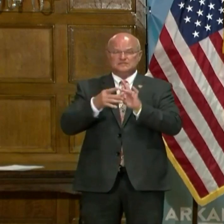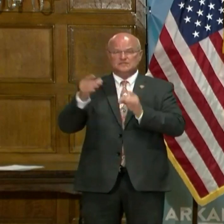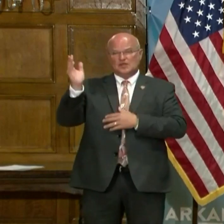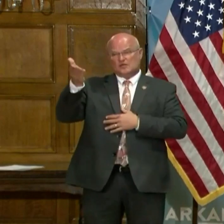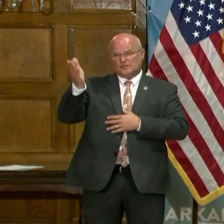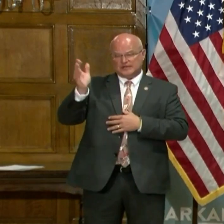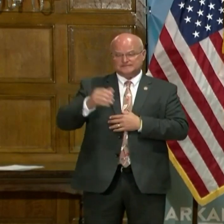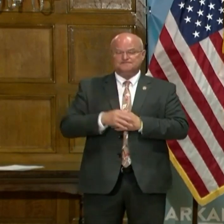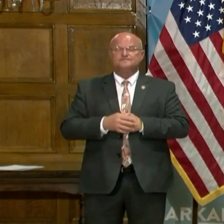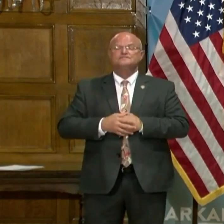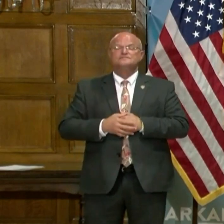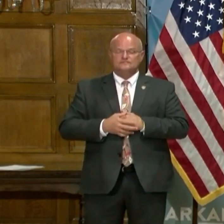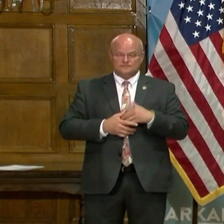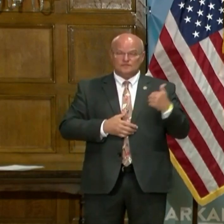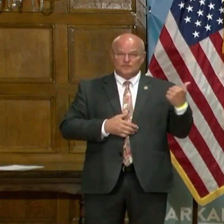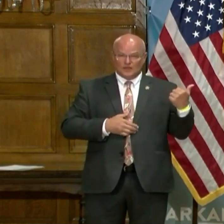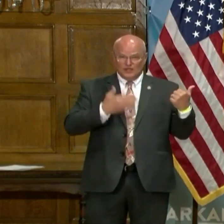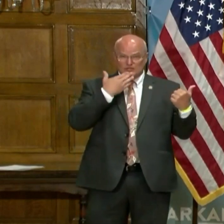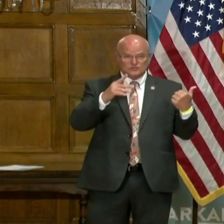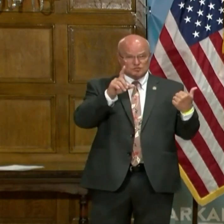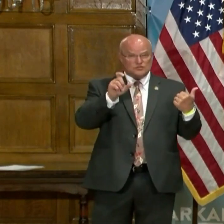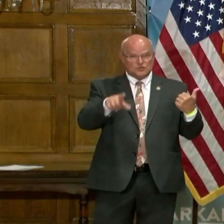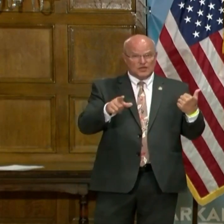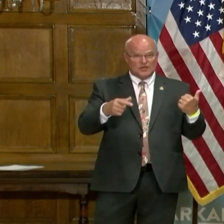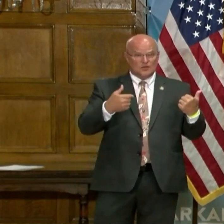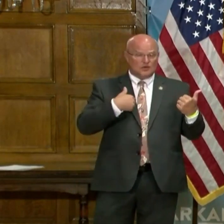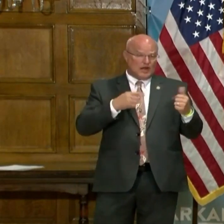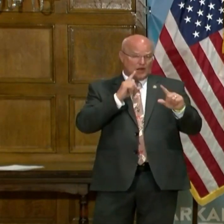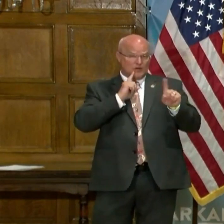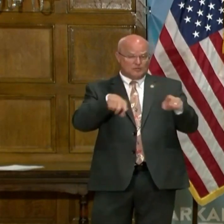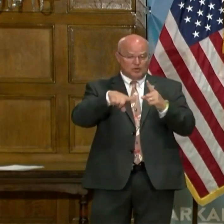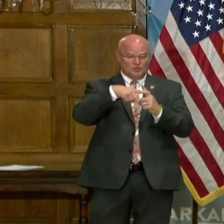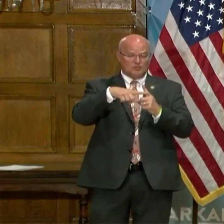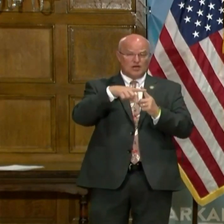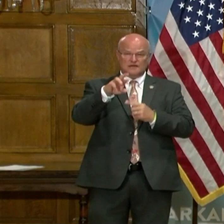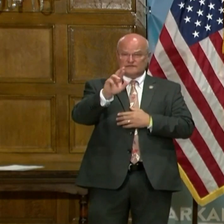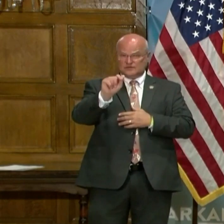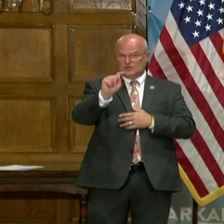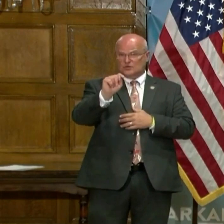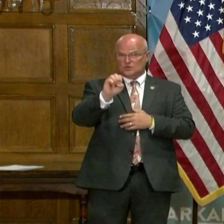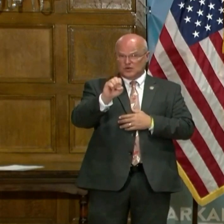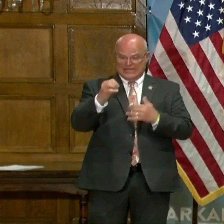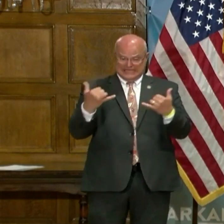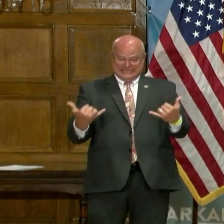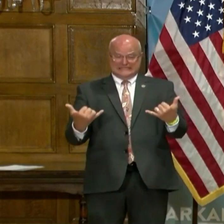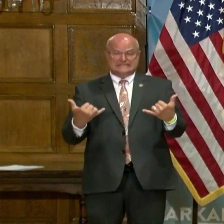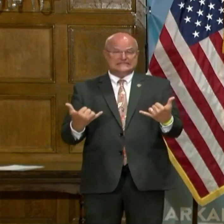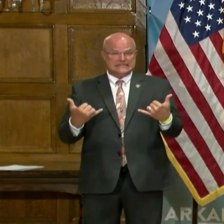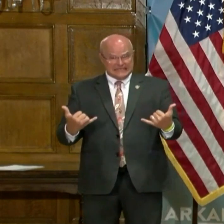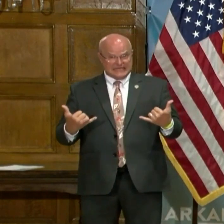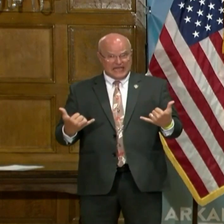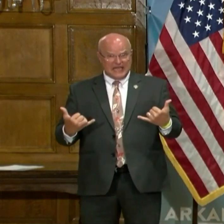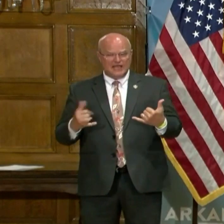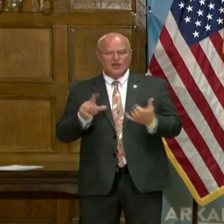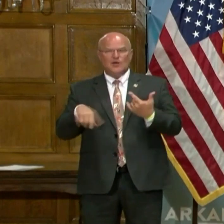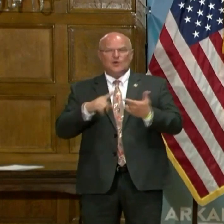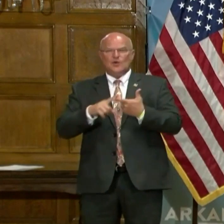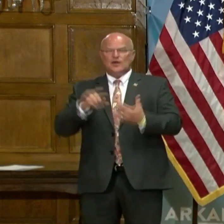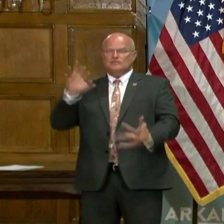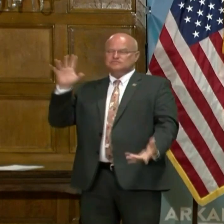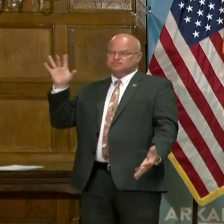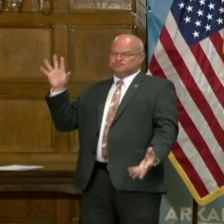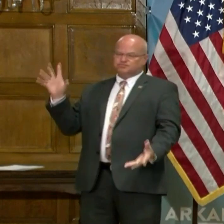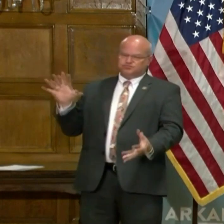good question, and it is true that what I report as the positivity rate Today, when we get all